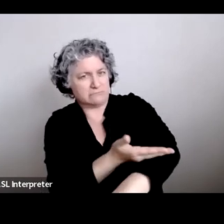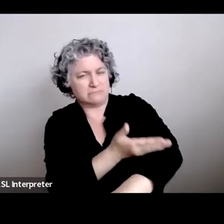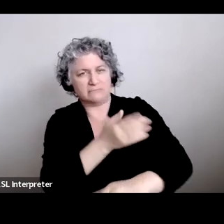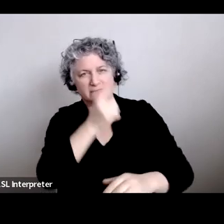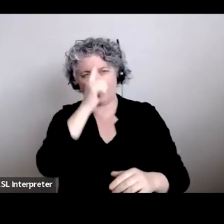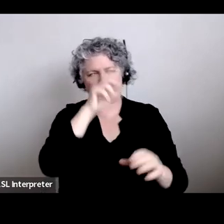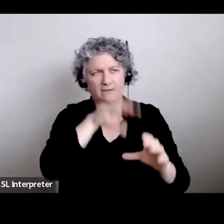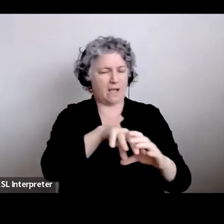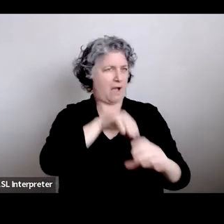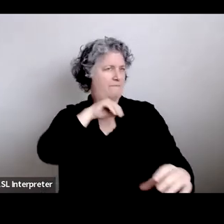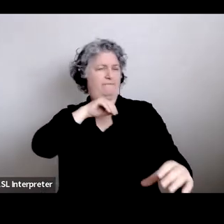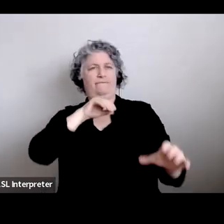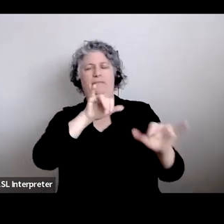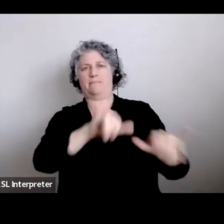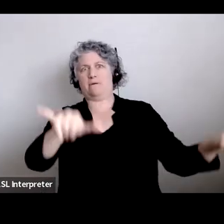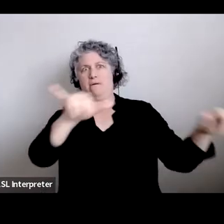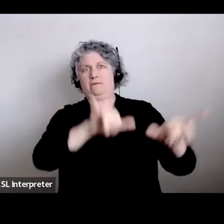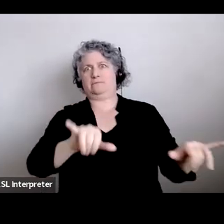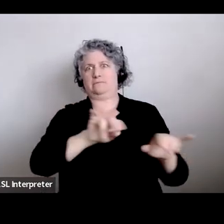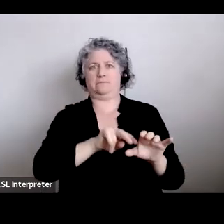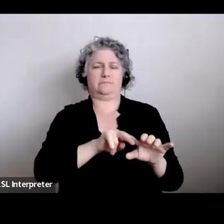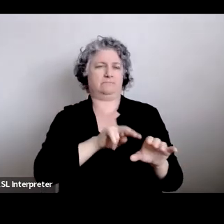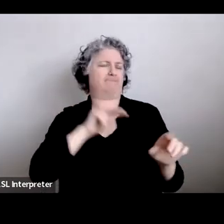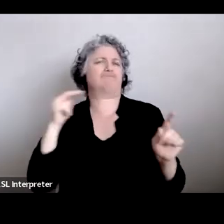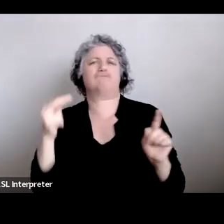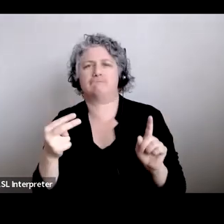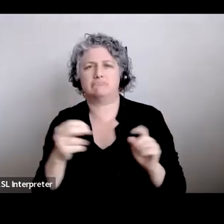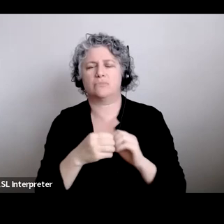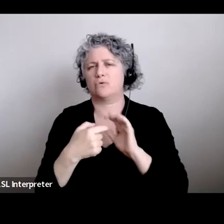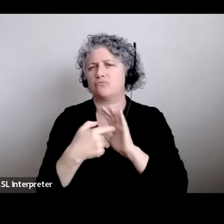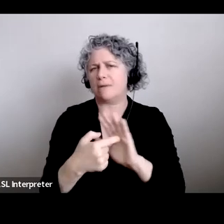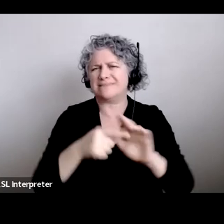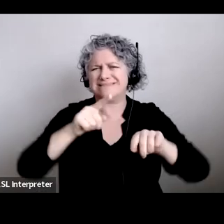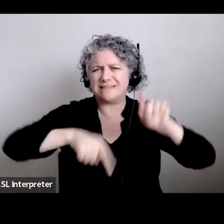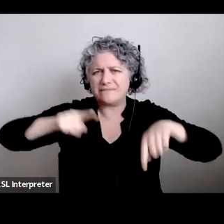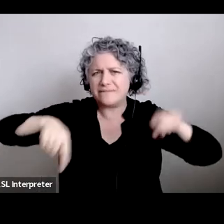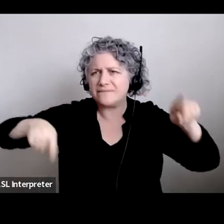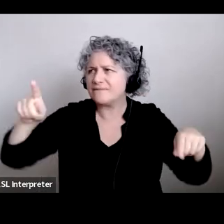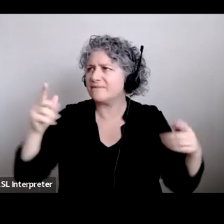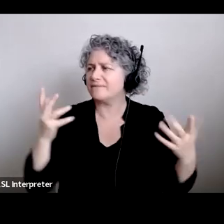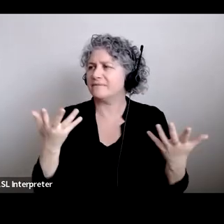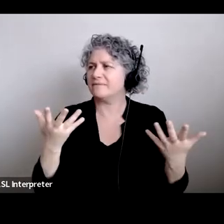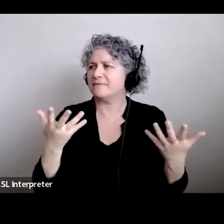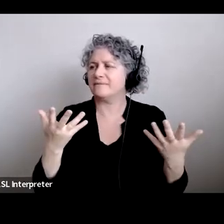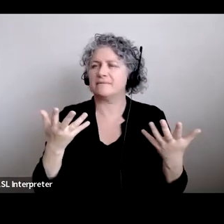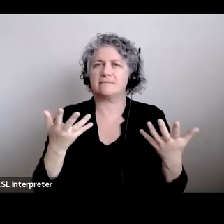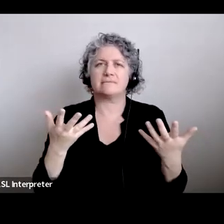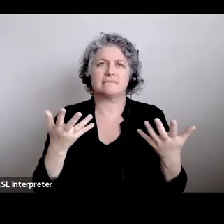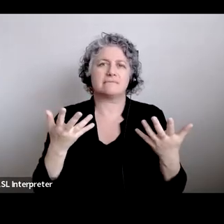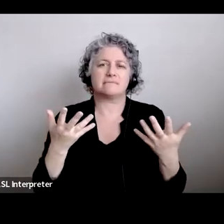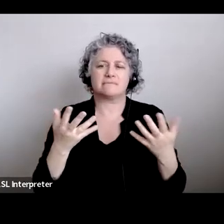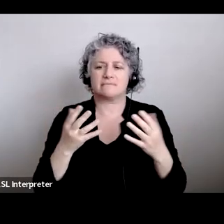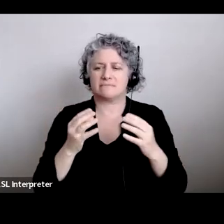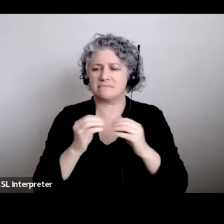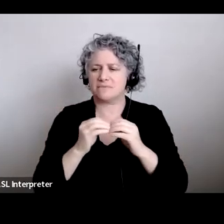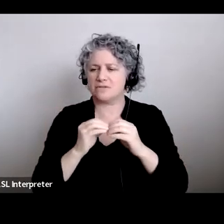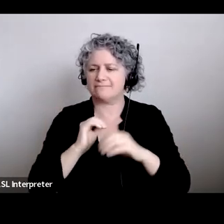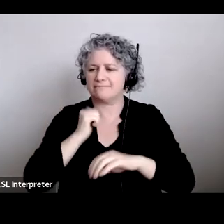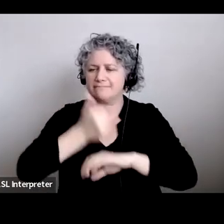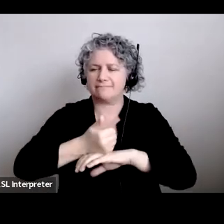to be more representative, trying to set up a way that we're